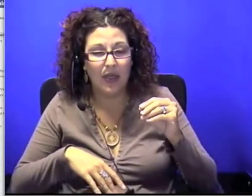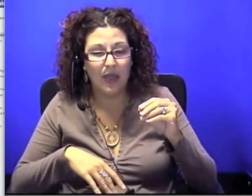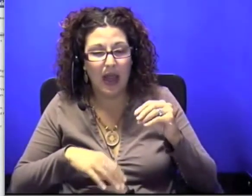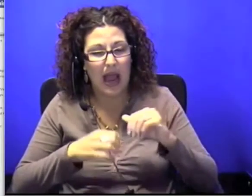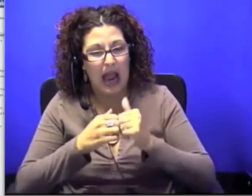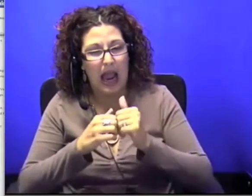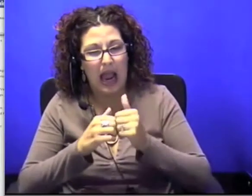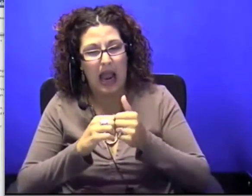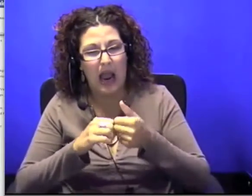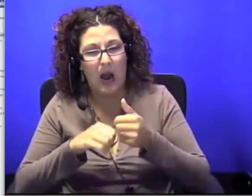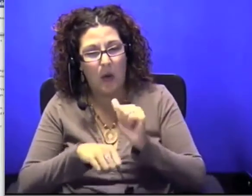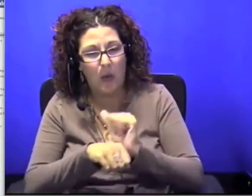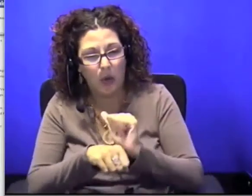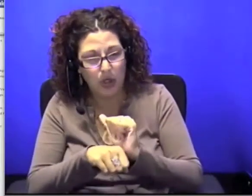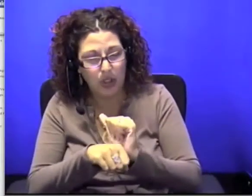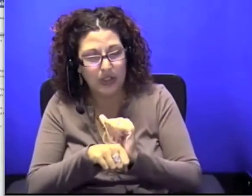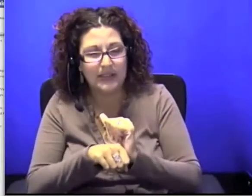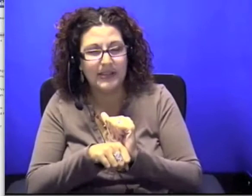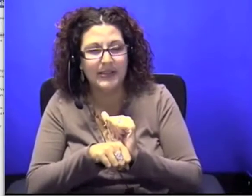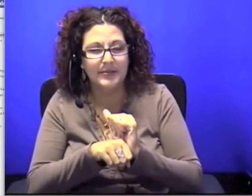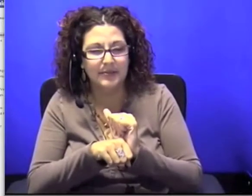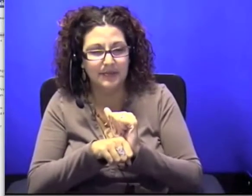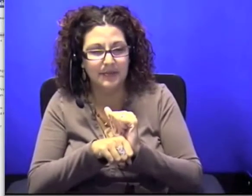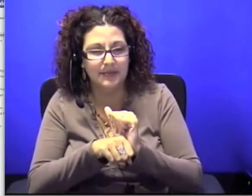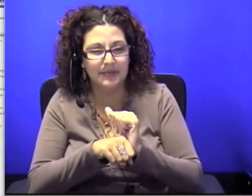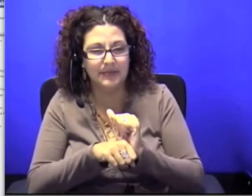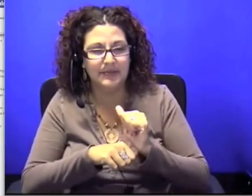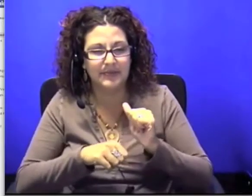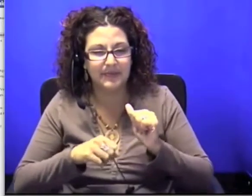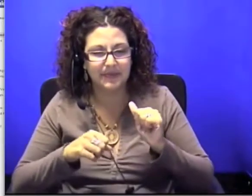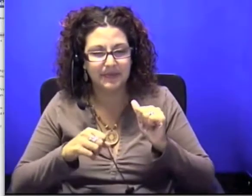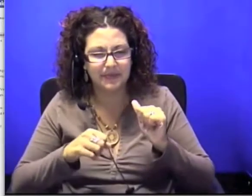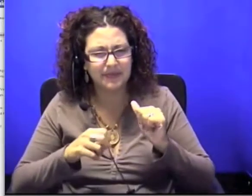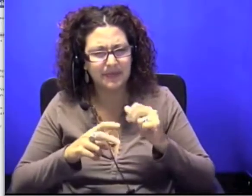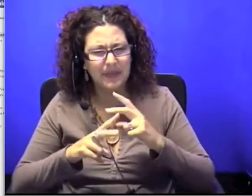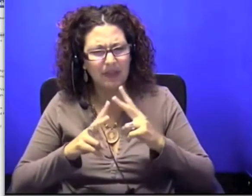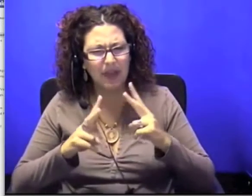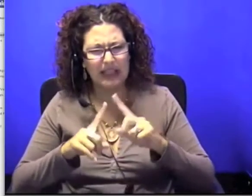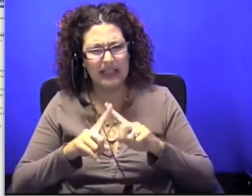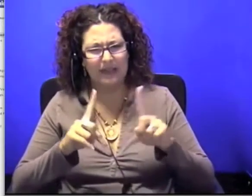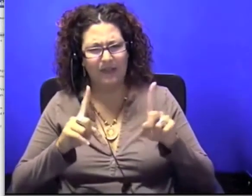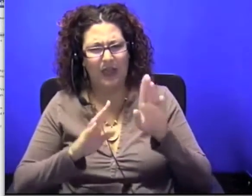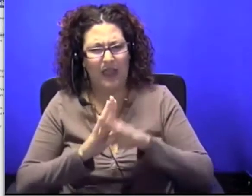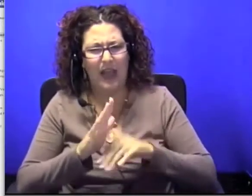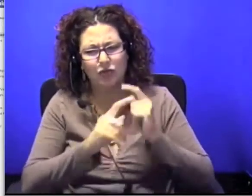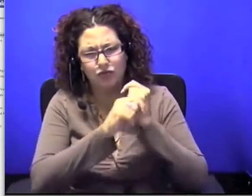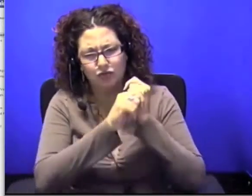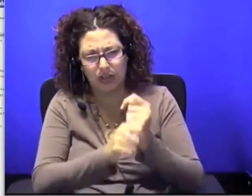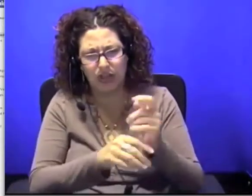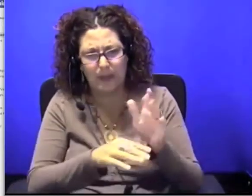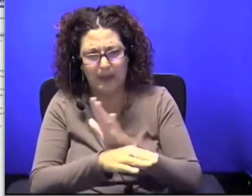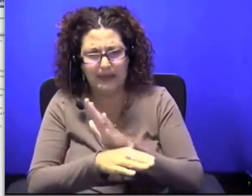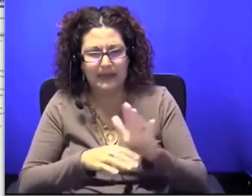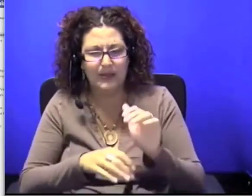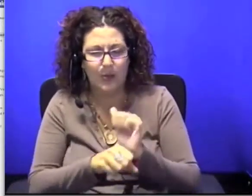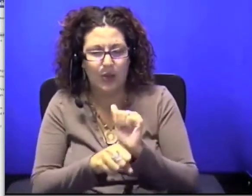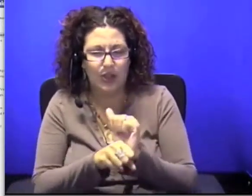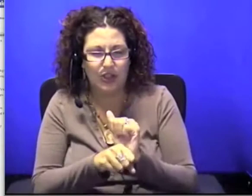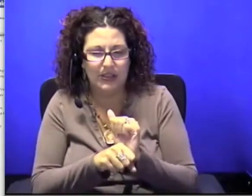principles of the way network marketing works are so profoundly different than the way traditional business